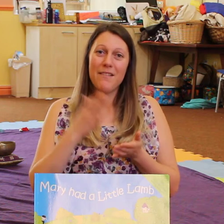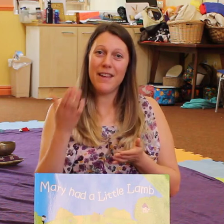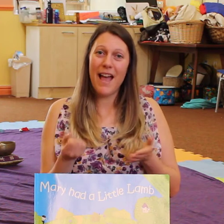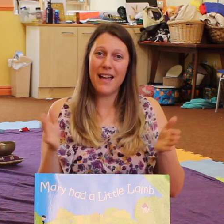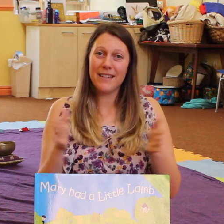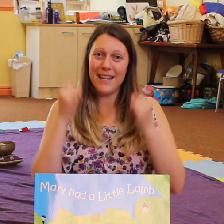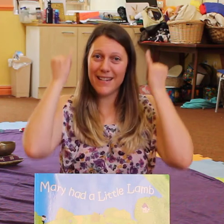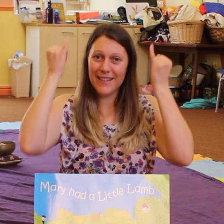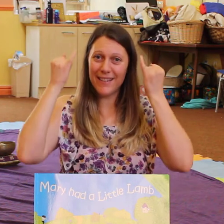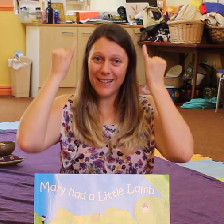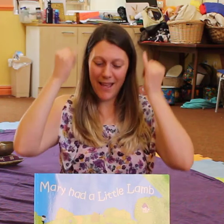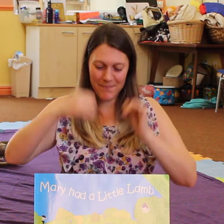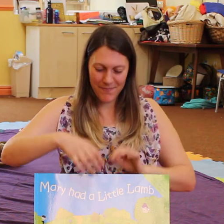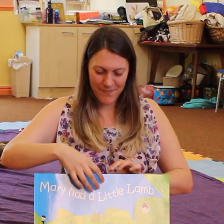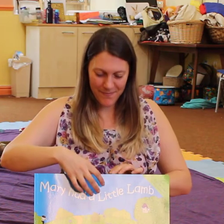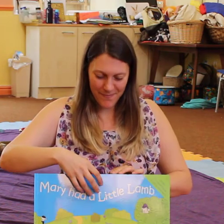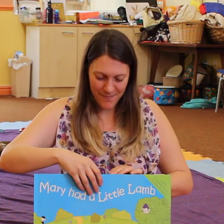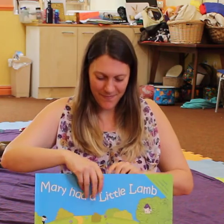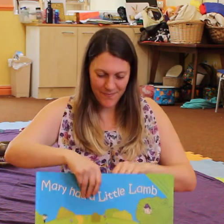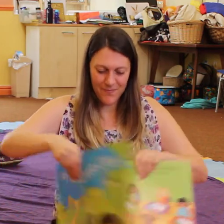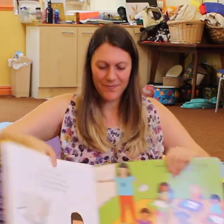Mary had a little lamb.